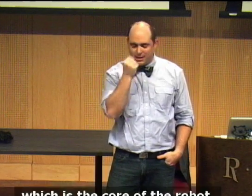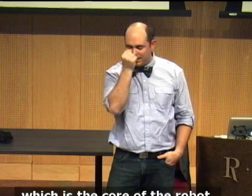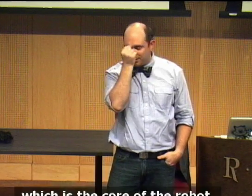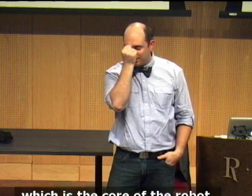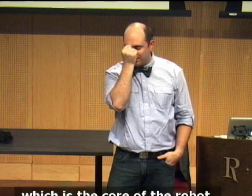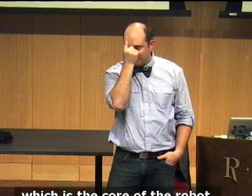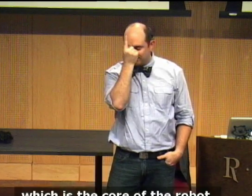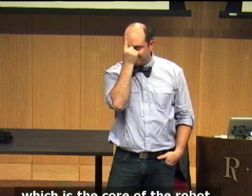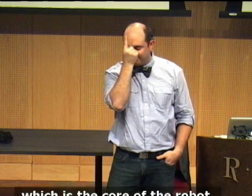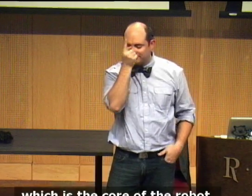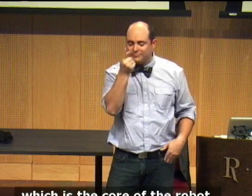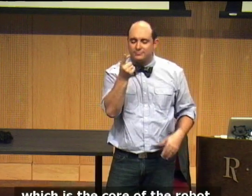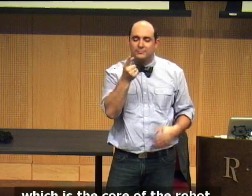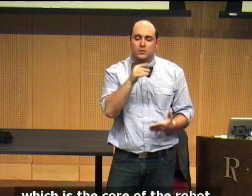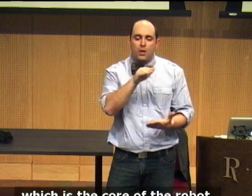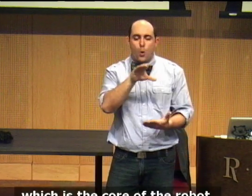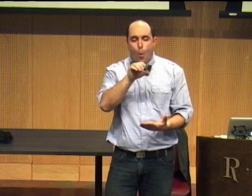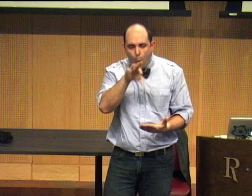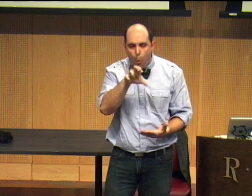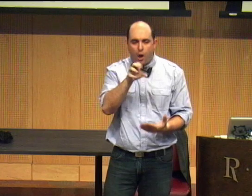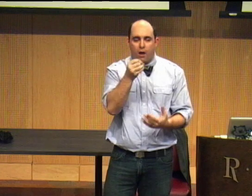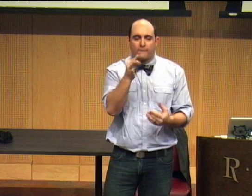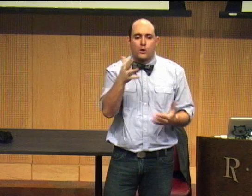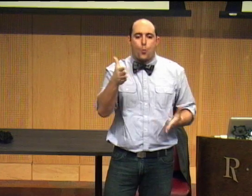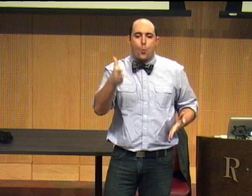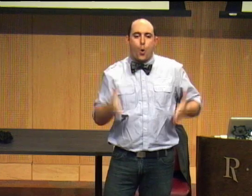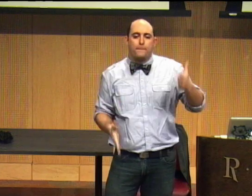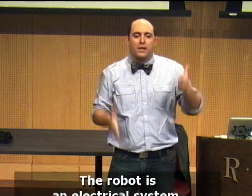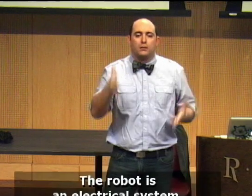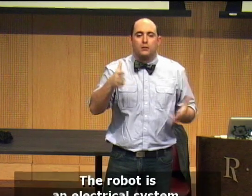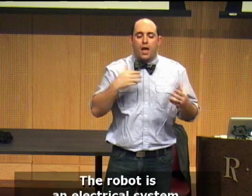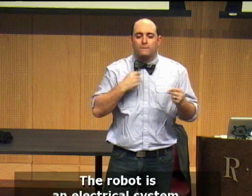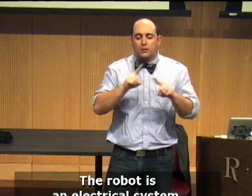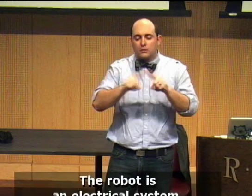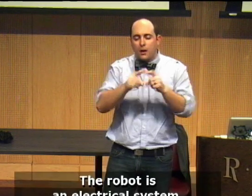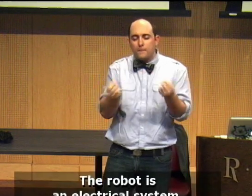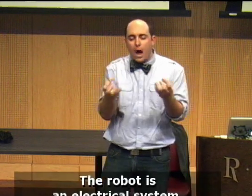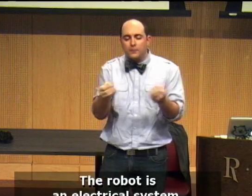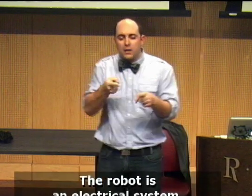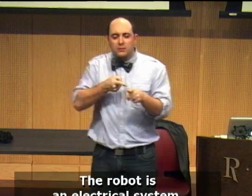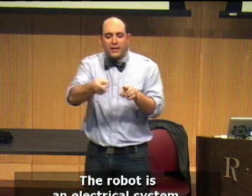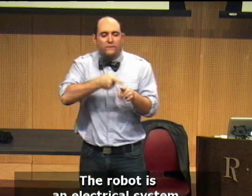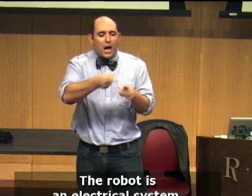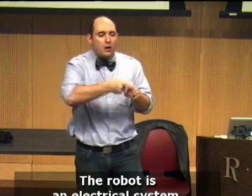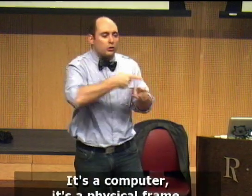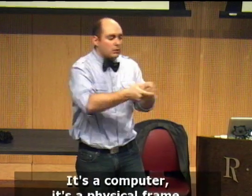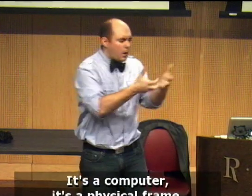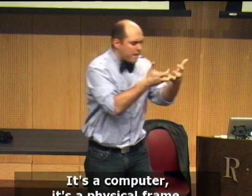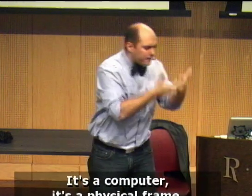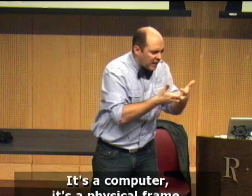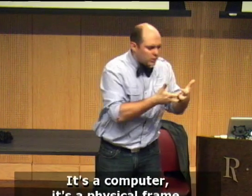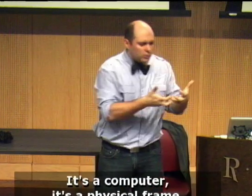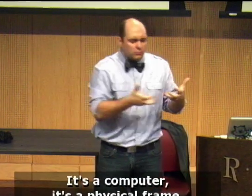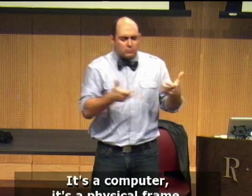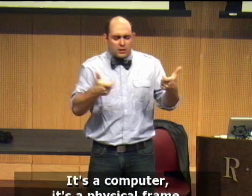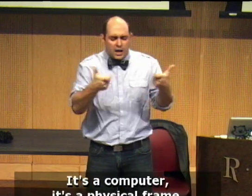which is the core of the robot. The robot is an electrical system, it's a computer, it's